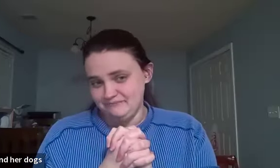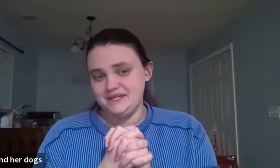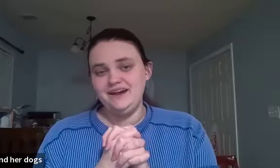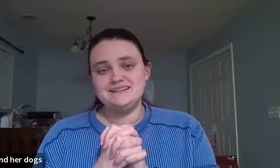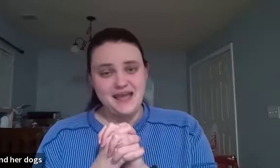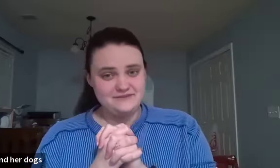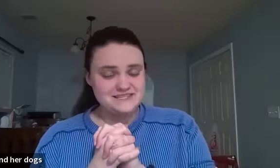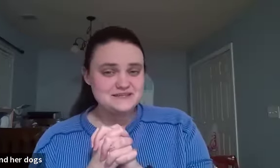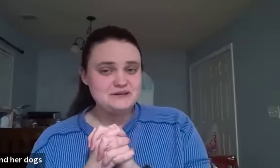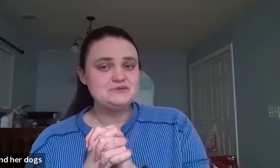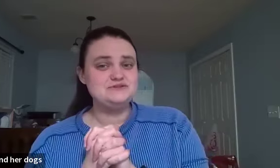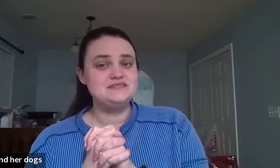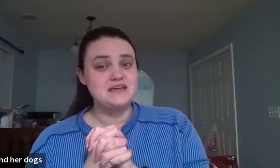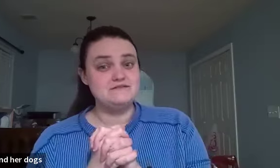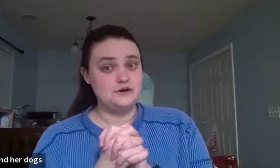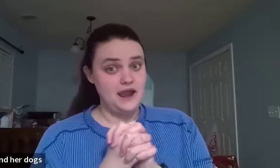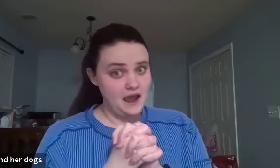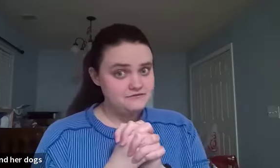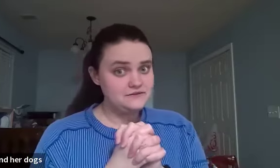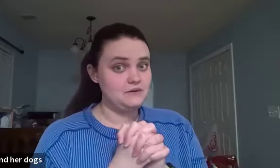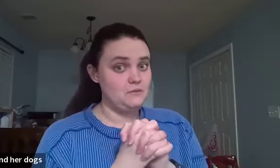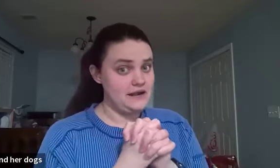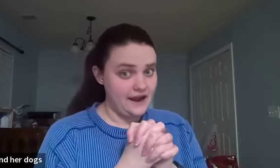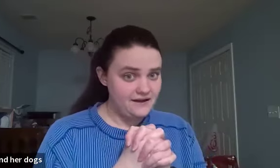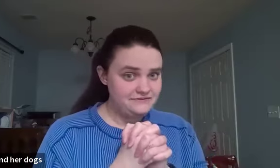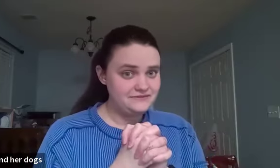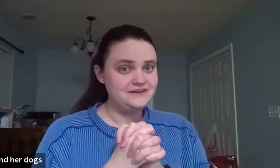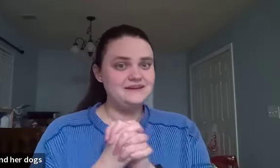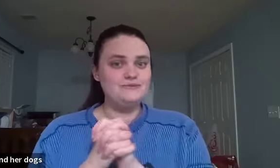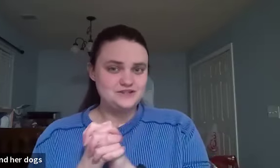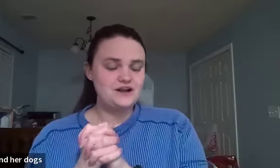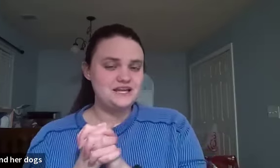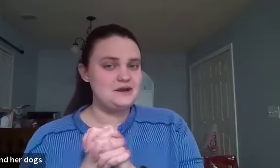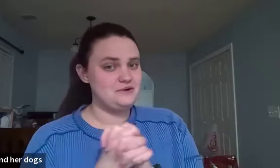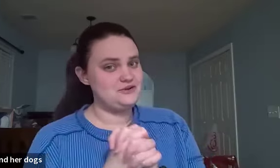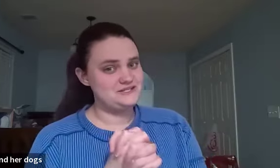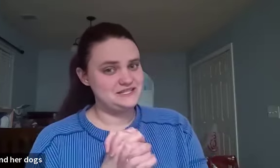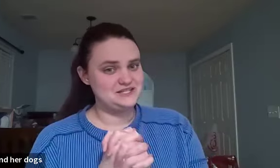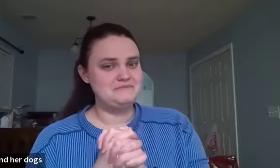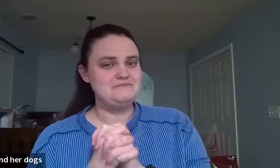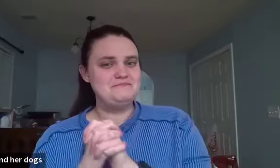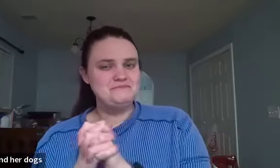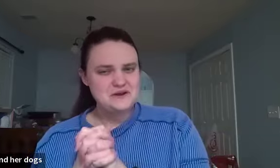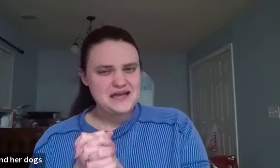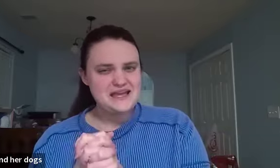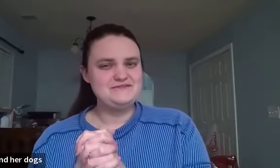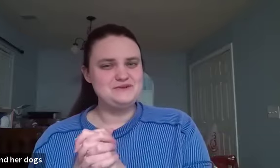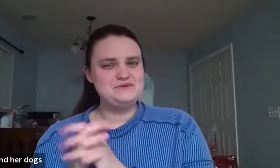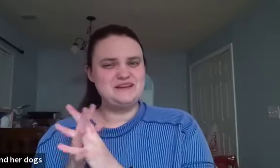funny because I have seen some people use the sign for half, like one half, when talking about a brother or sister. But if you were